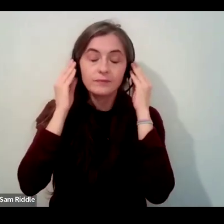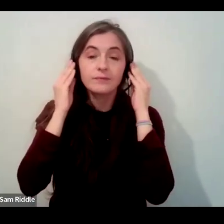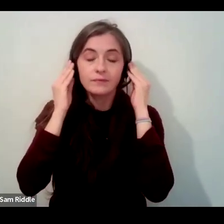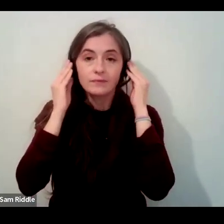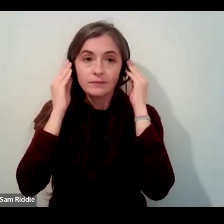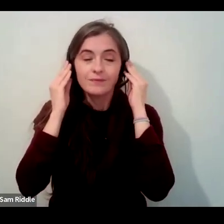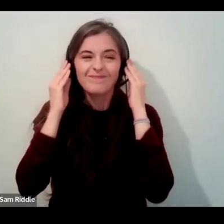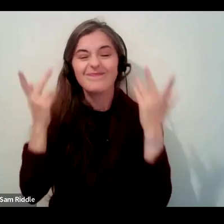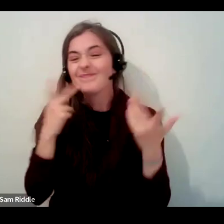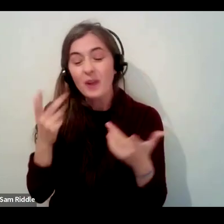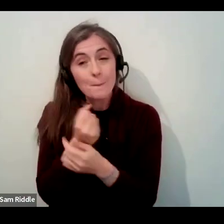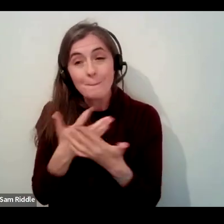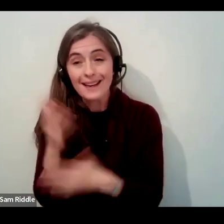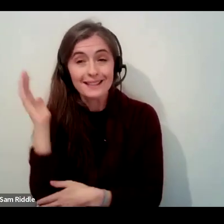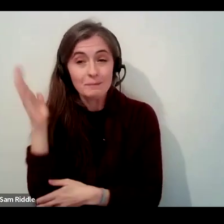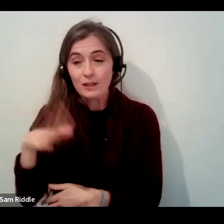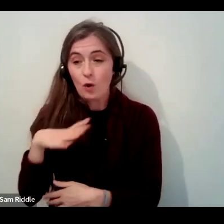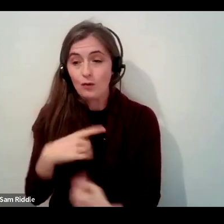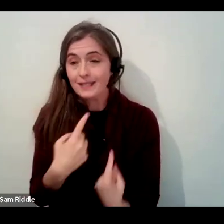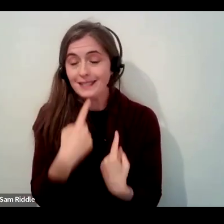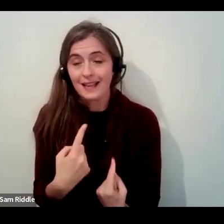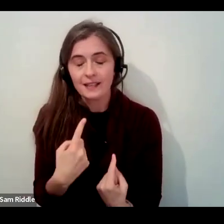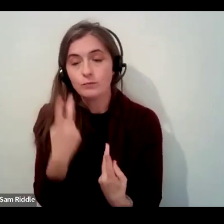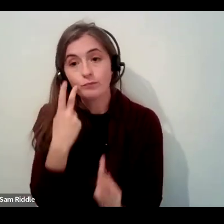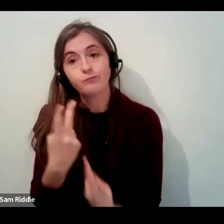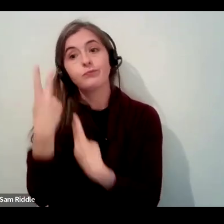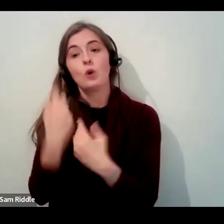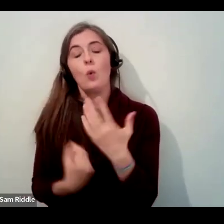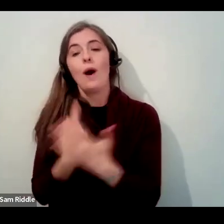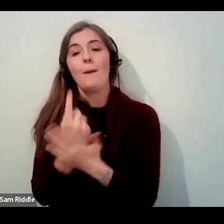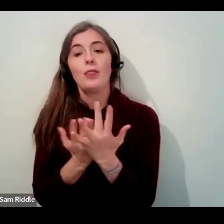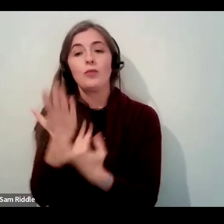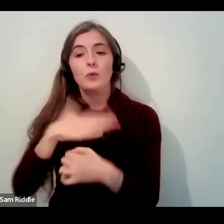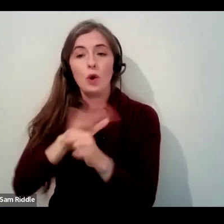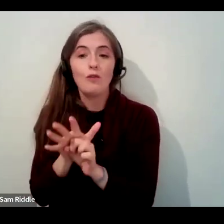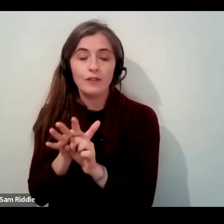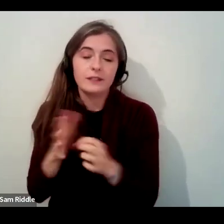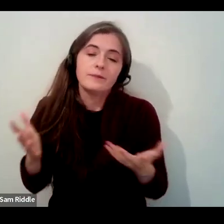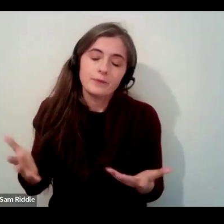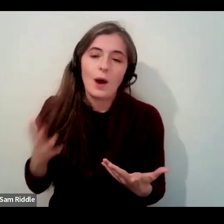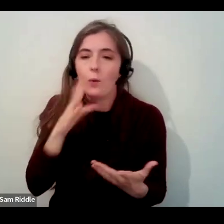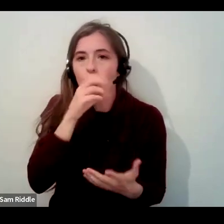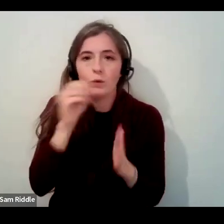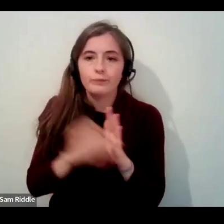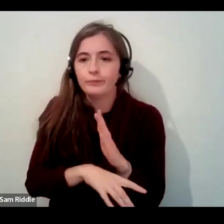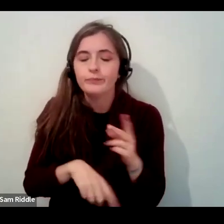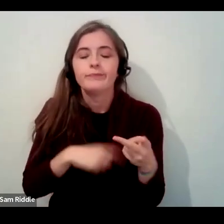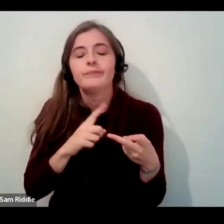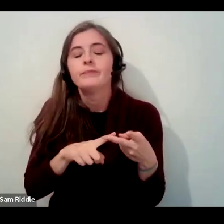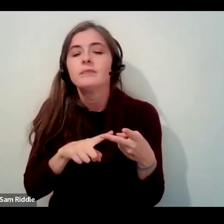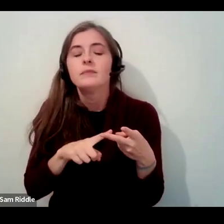speakers have made the points about, we all saw what happened during COVID quite adequately, so I won't say anything more about